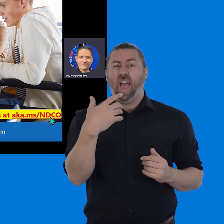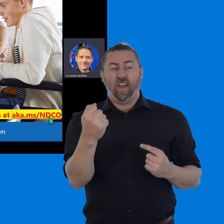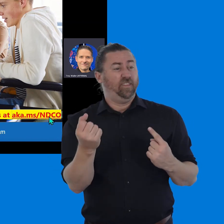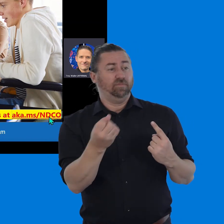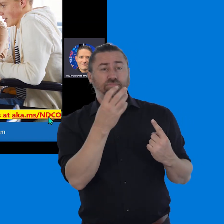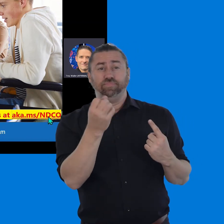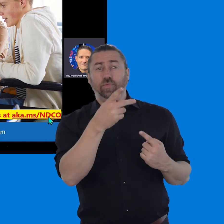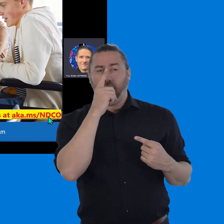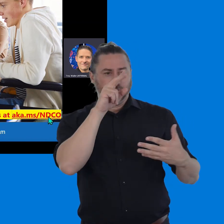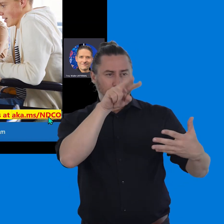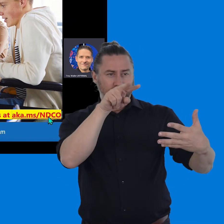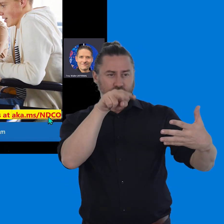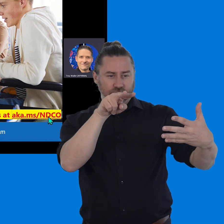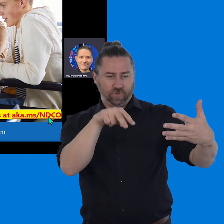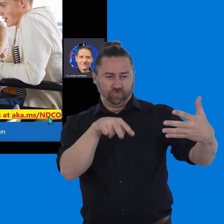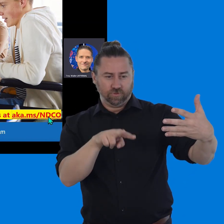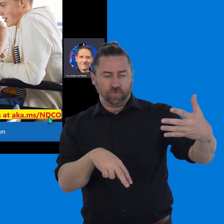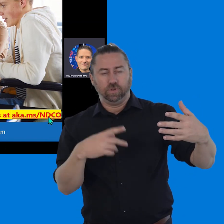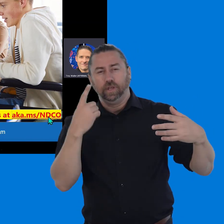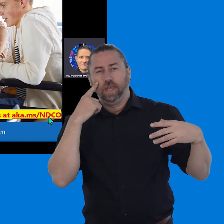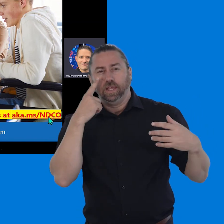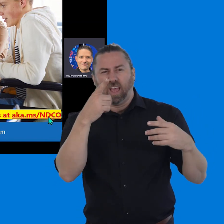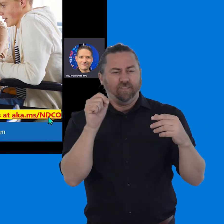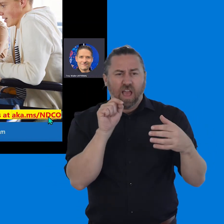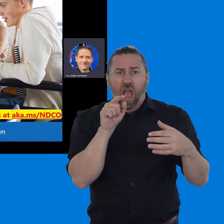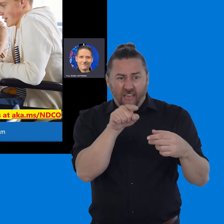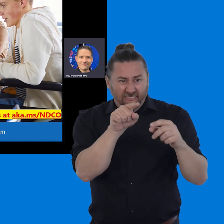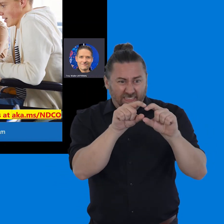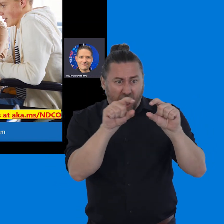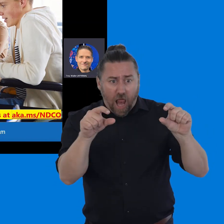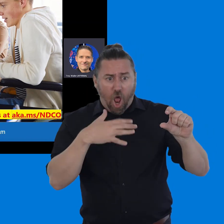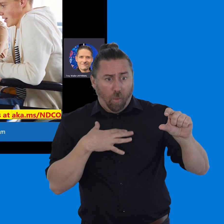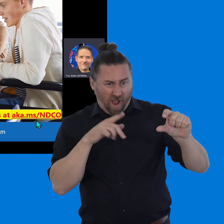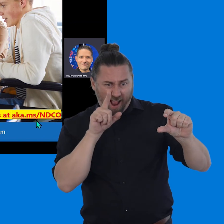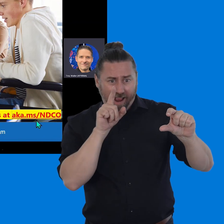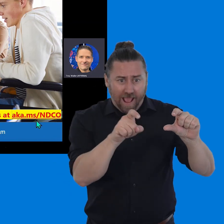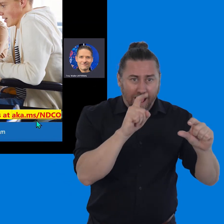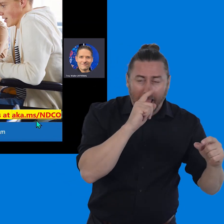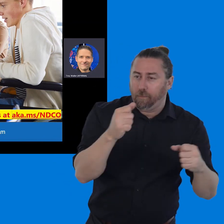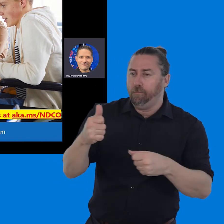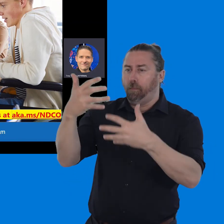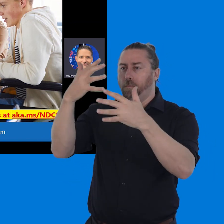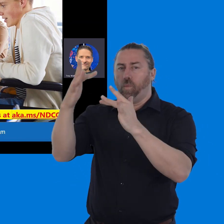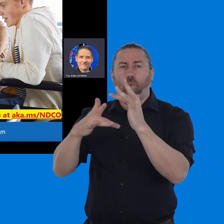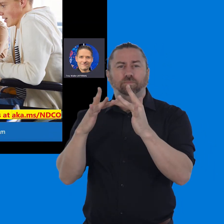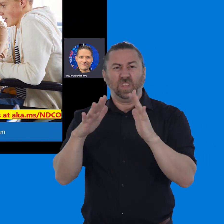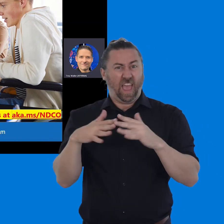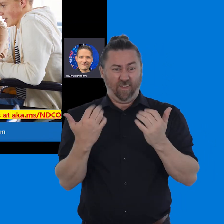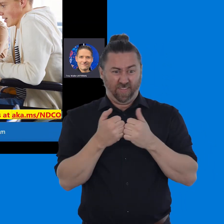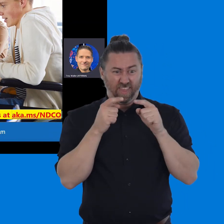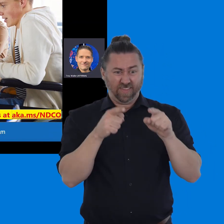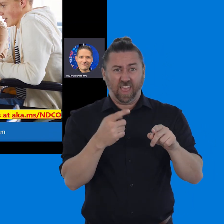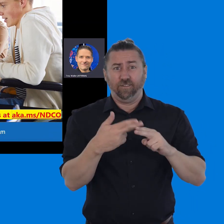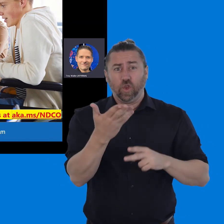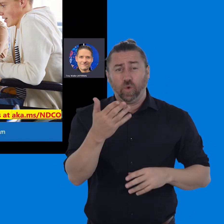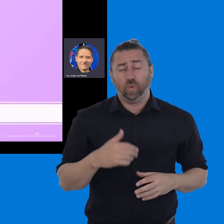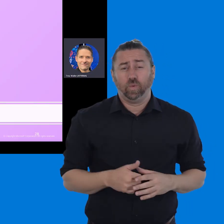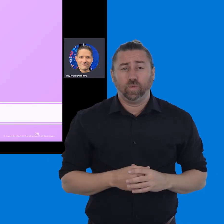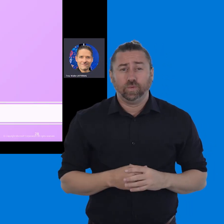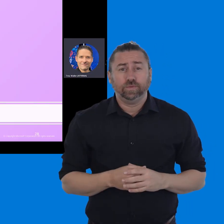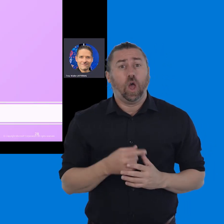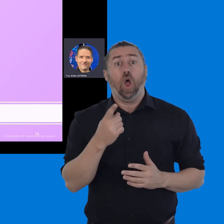aka.ms/ndco, and there will be a version of these slides in there for you. So if there's any links or other bits and pieces that you want to access, you can grab them in